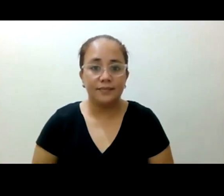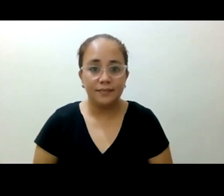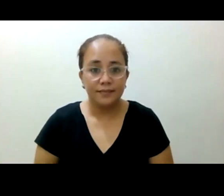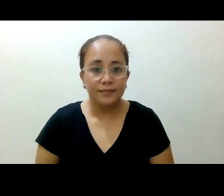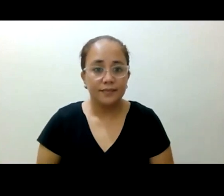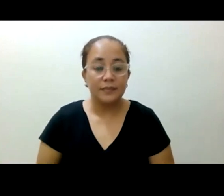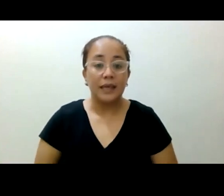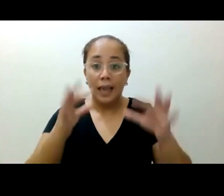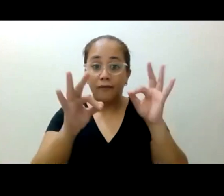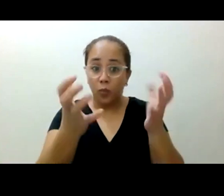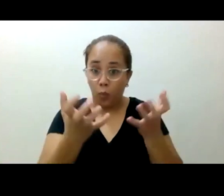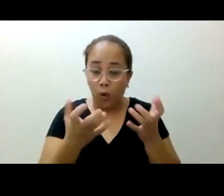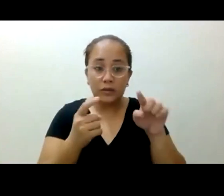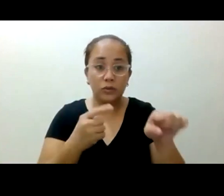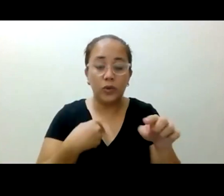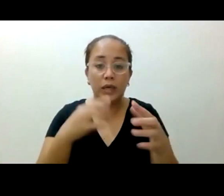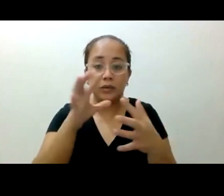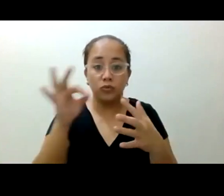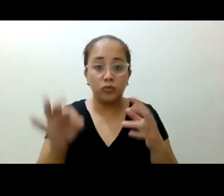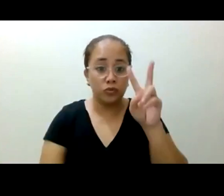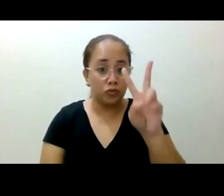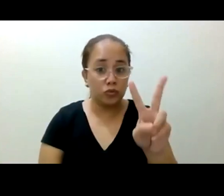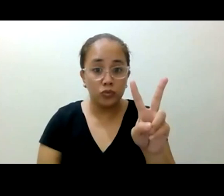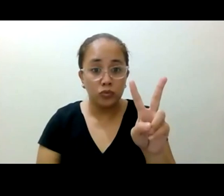If you want, we can only pick 2, it's fine.